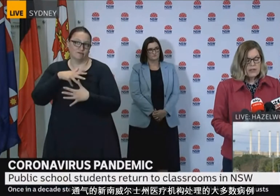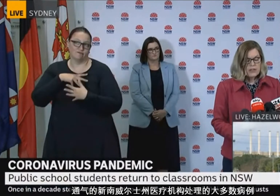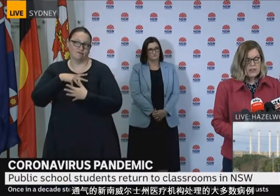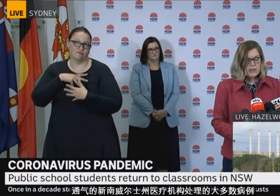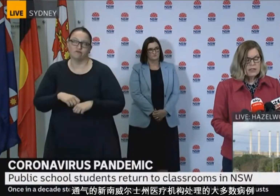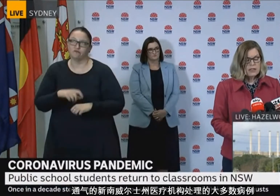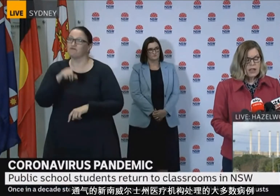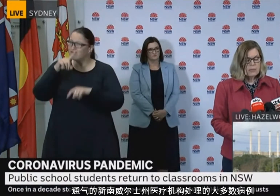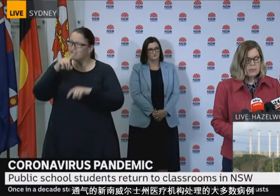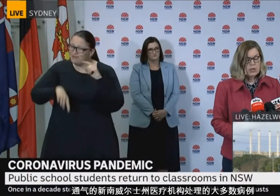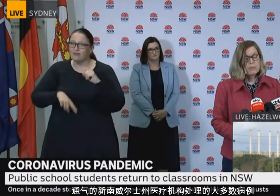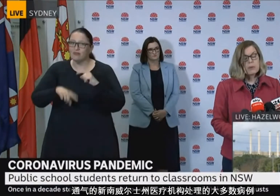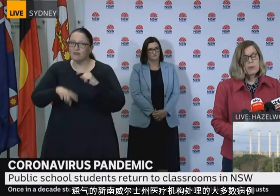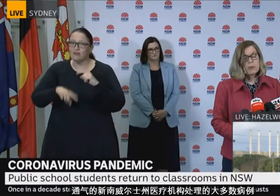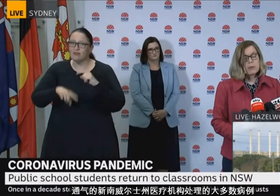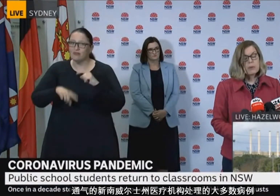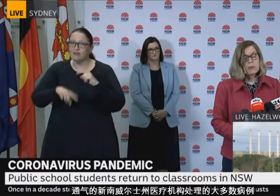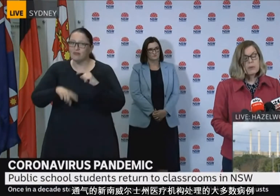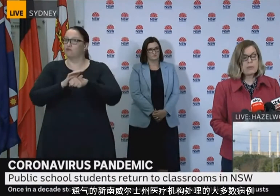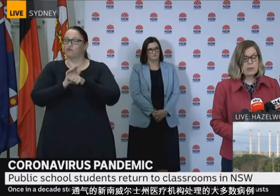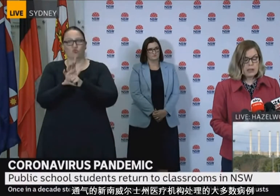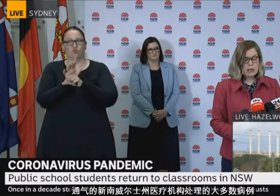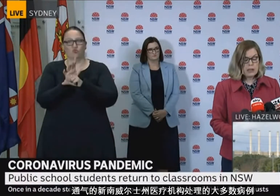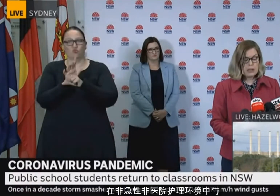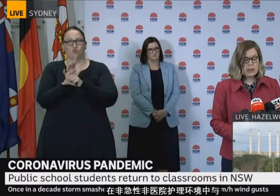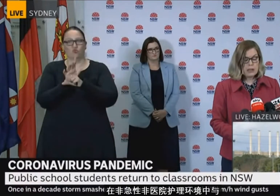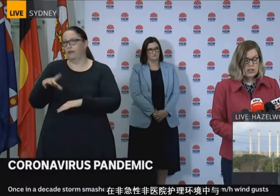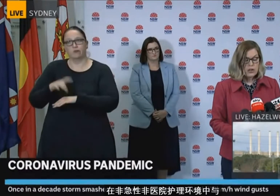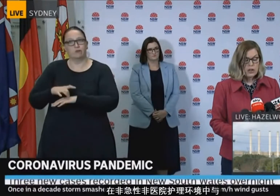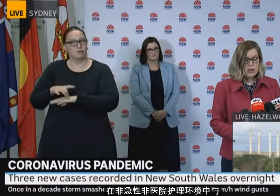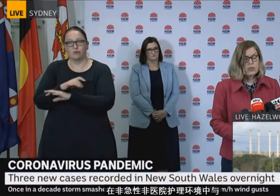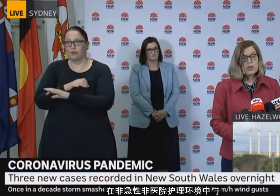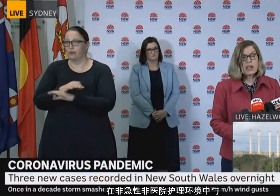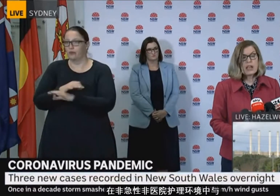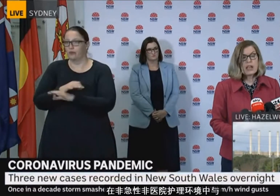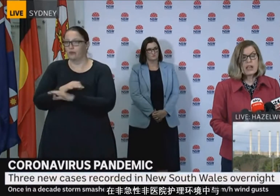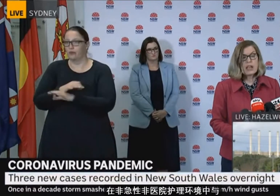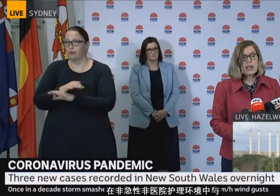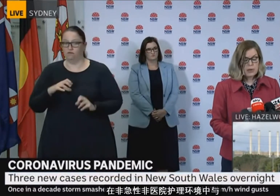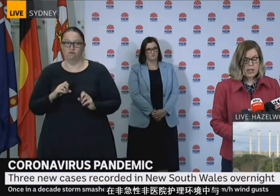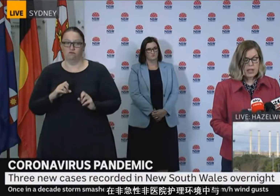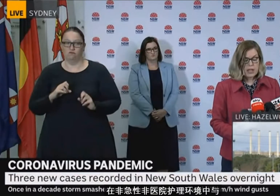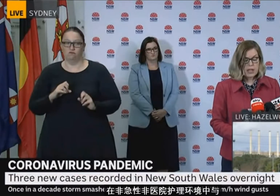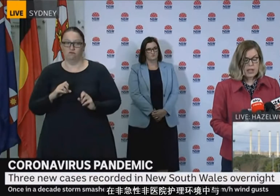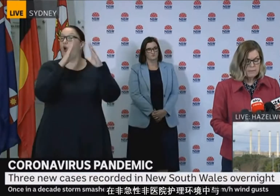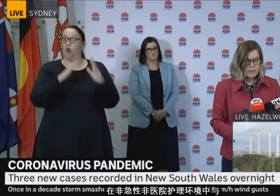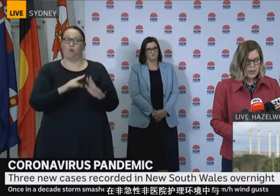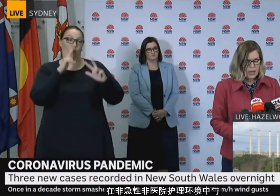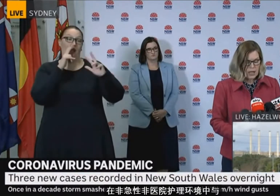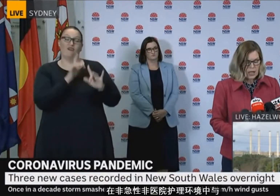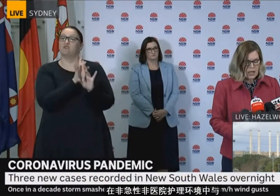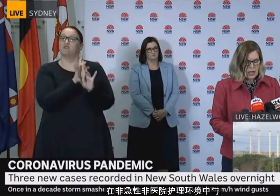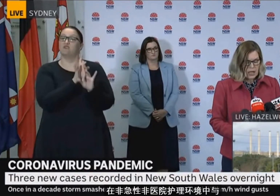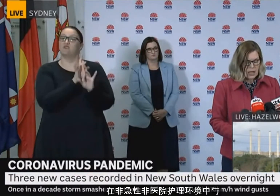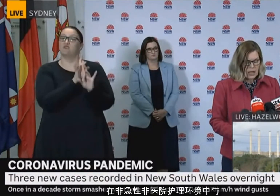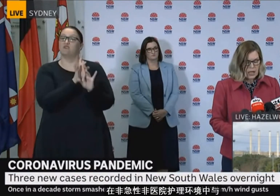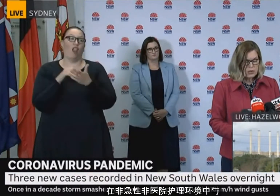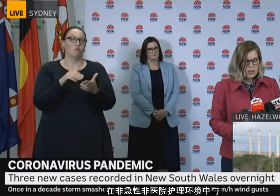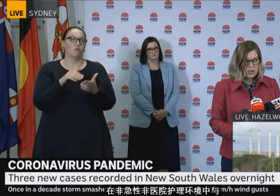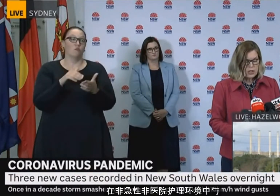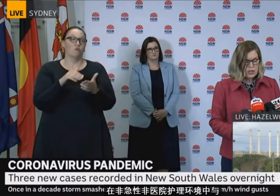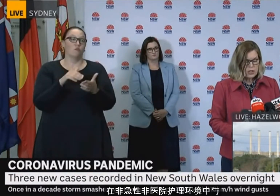ventilated. The majority of the cases treated by New South Wales Health are being managed in a non-acute out-of-hospital care